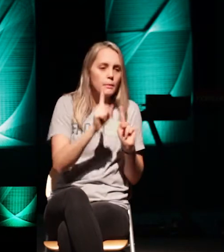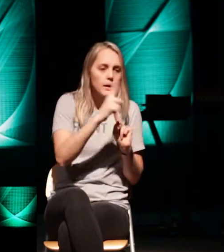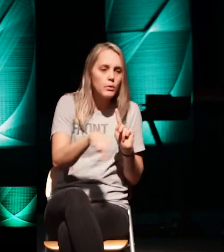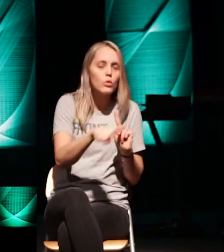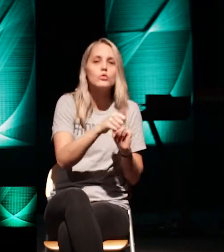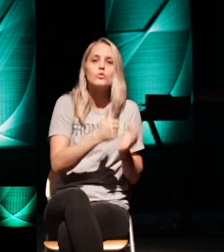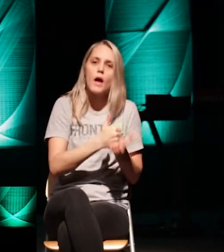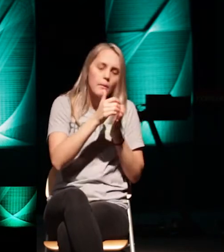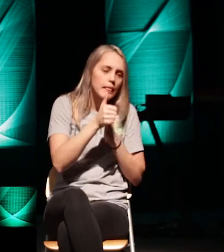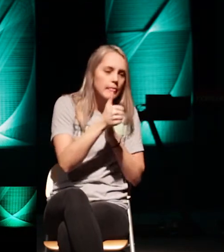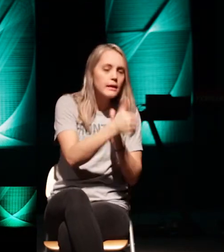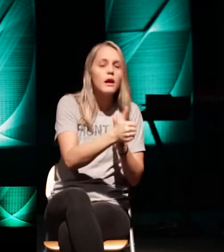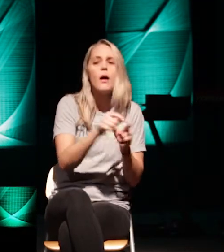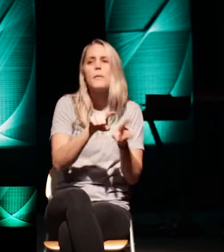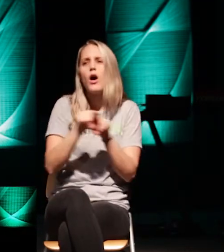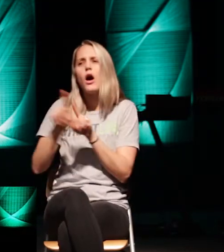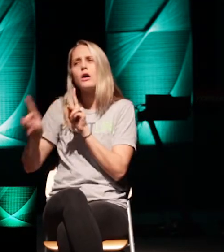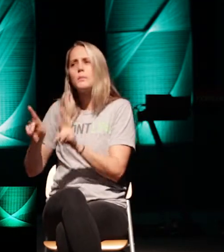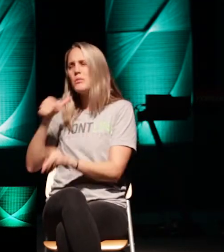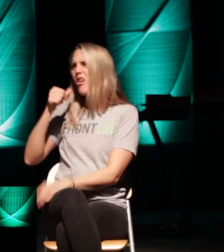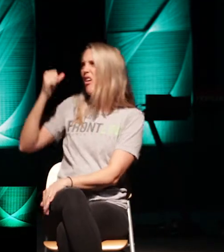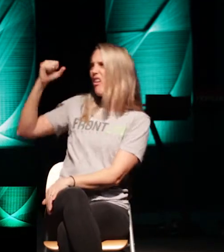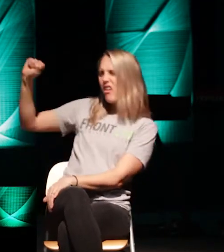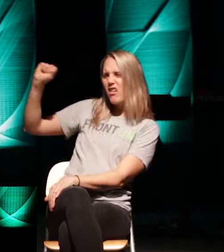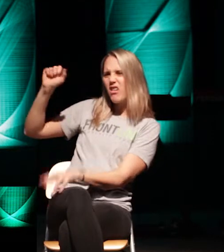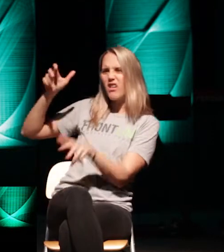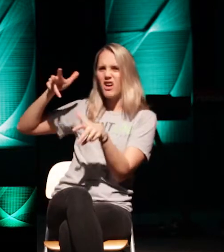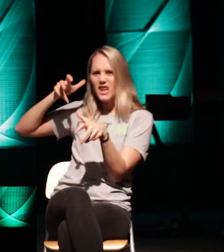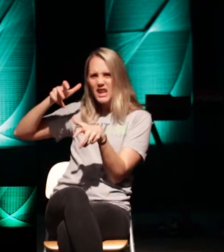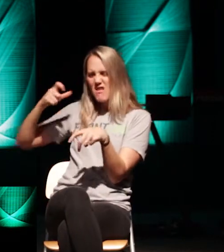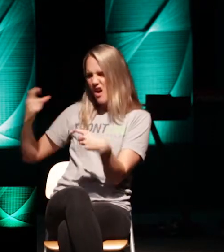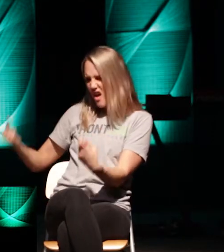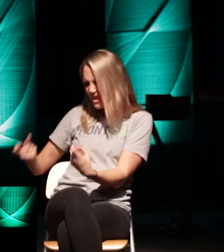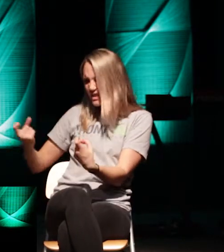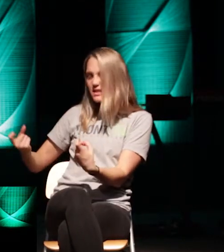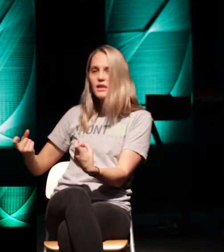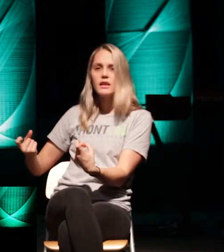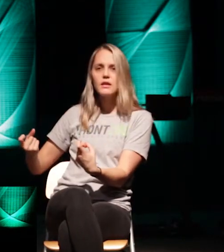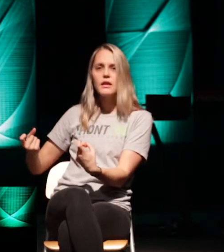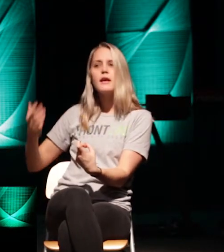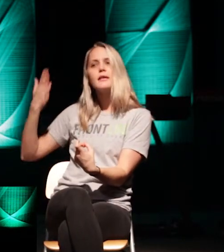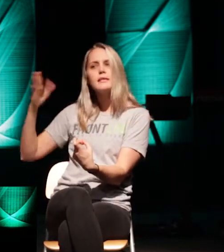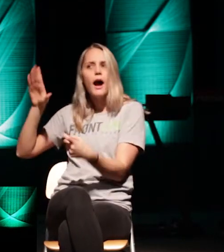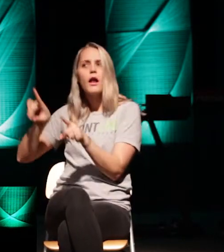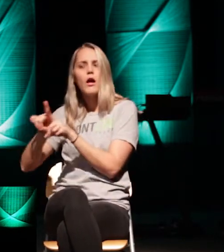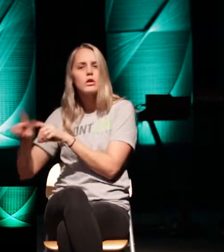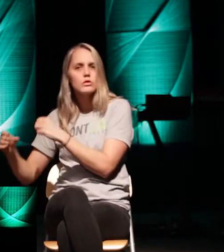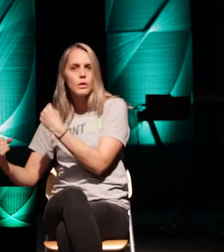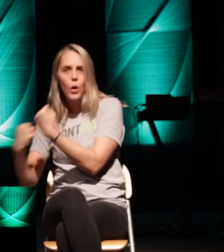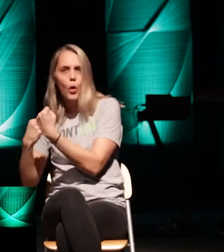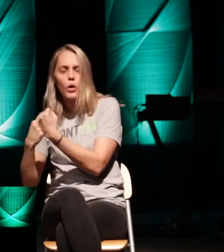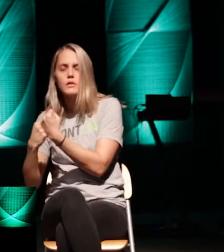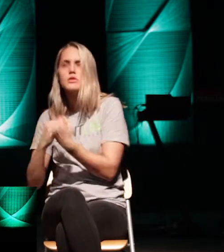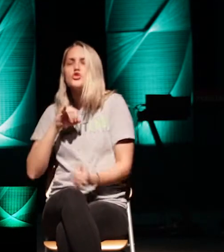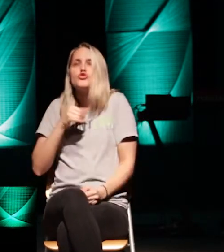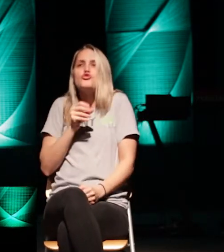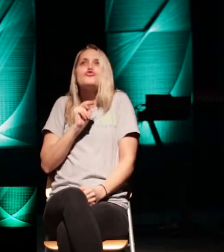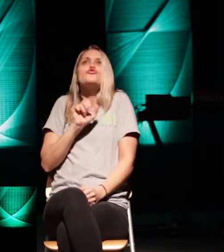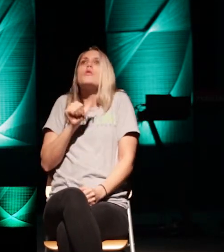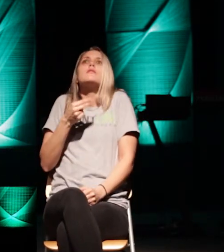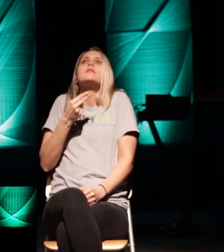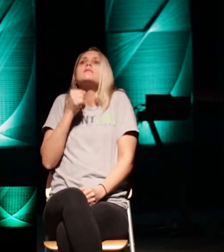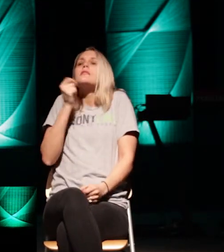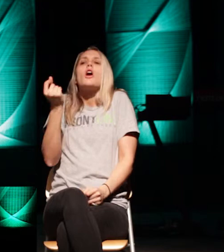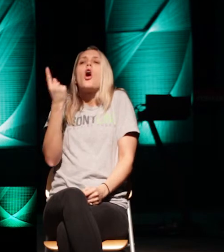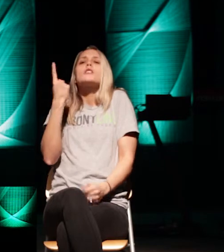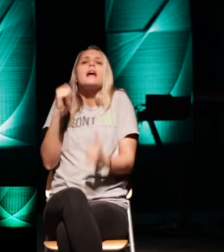who reject him and are evil and live according to their own creed. He can't wrap his mind around how God